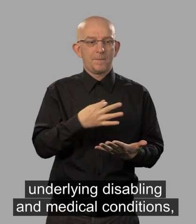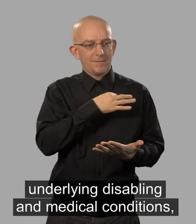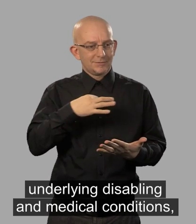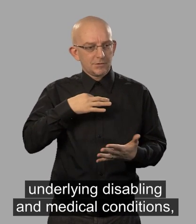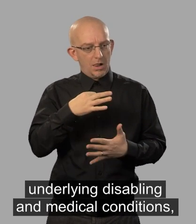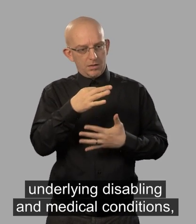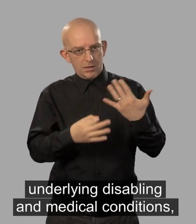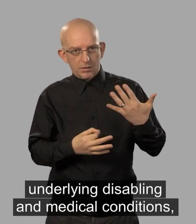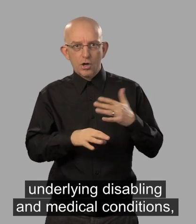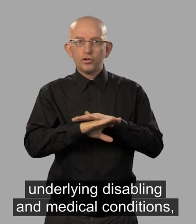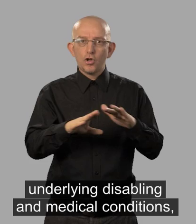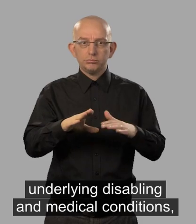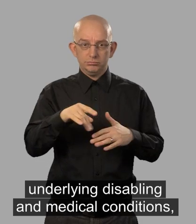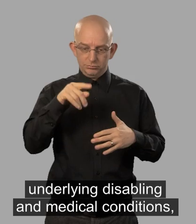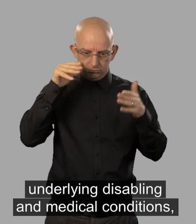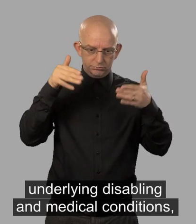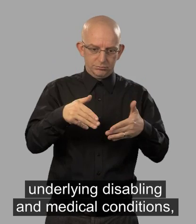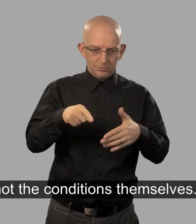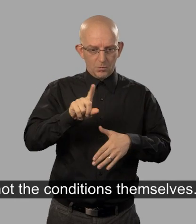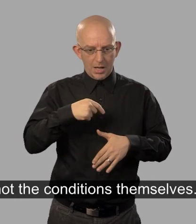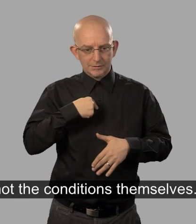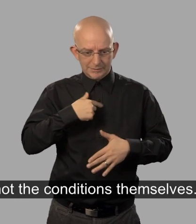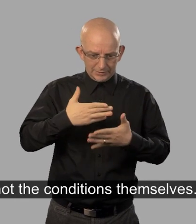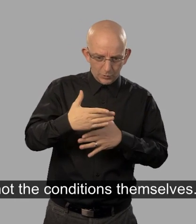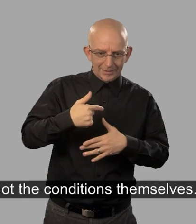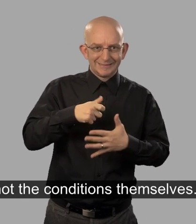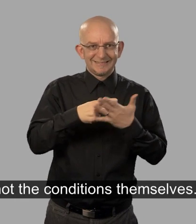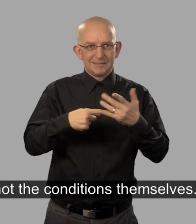conditions, not the conditions themselves.